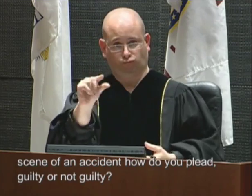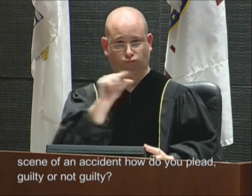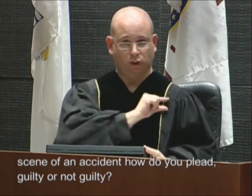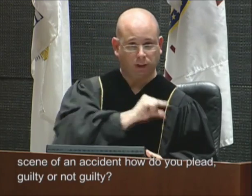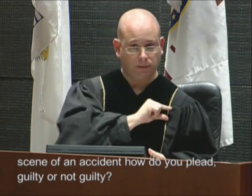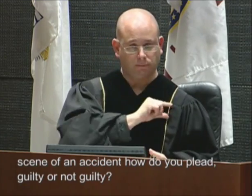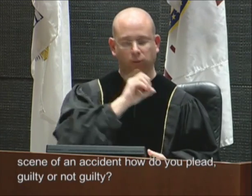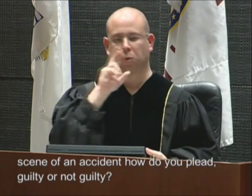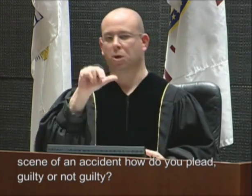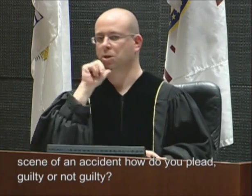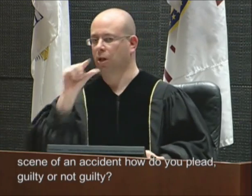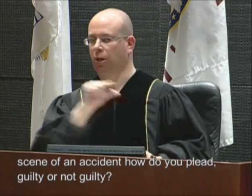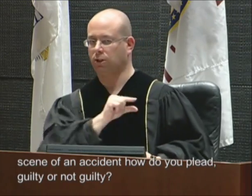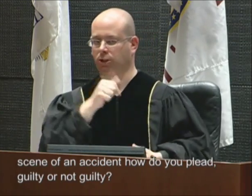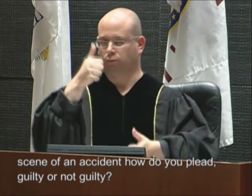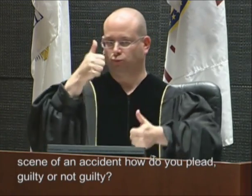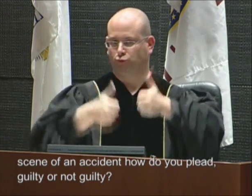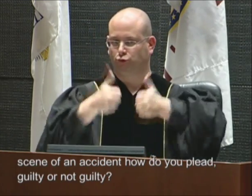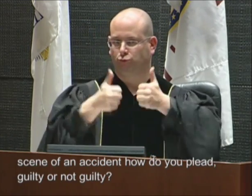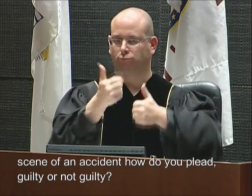Guilty or not guilty?